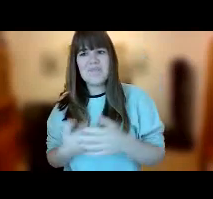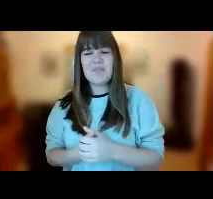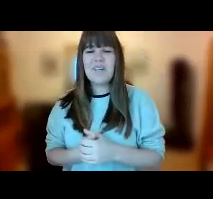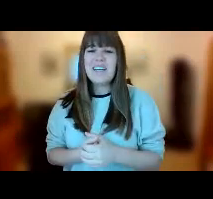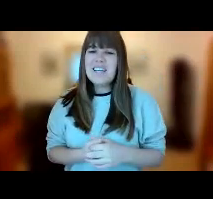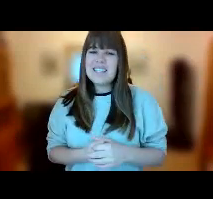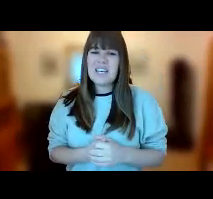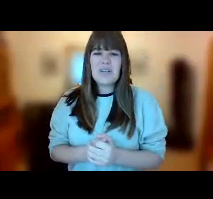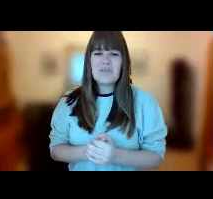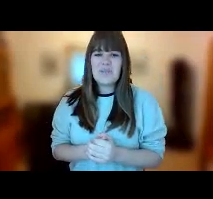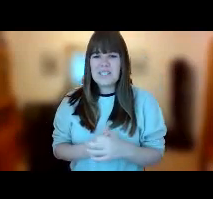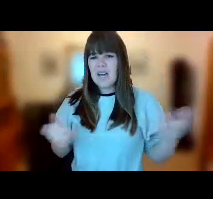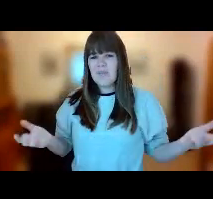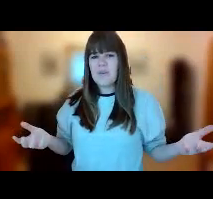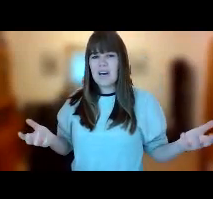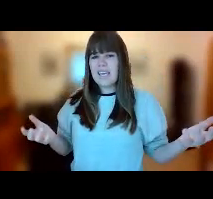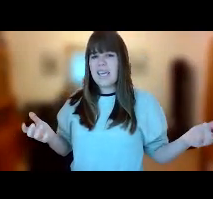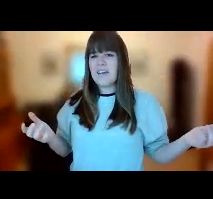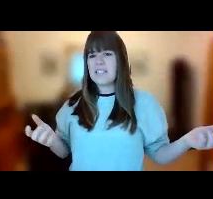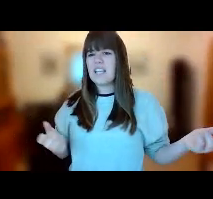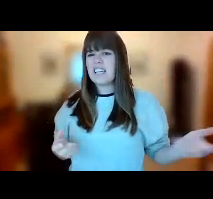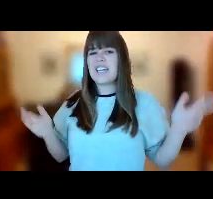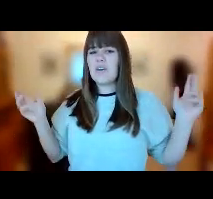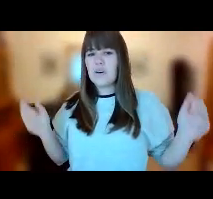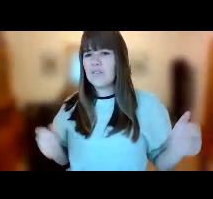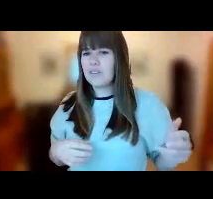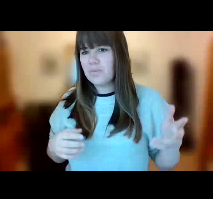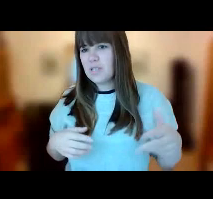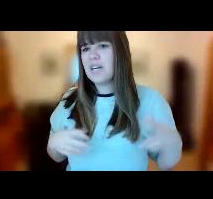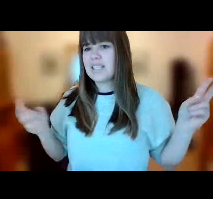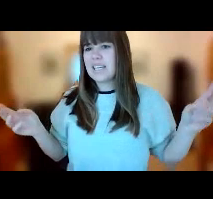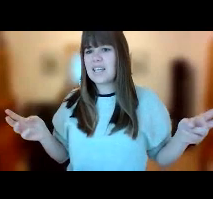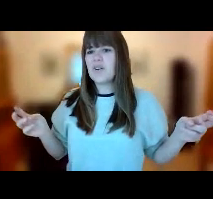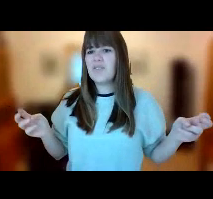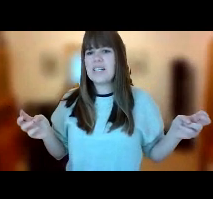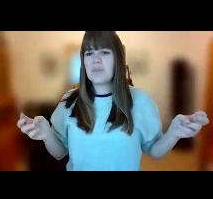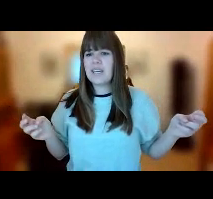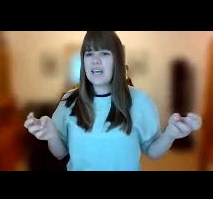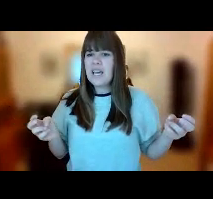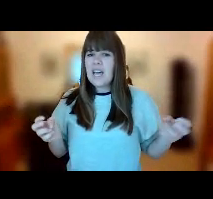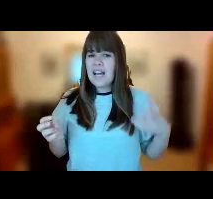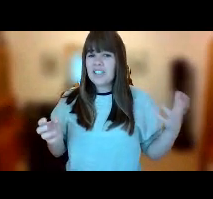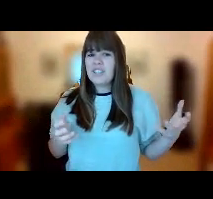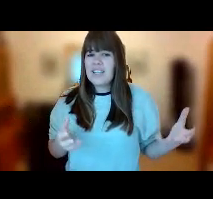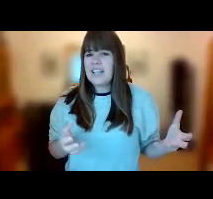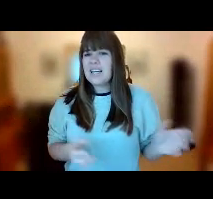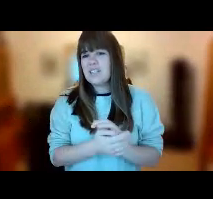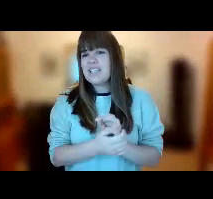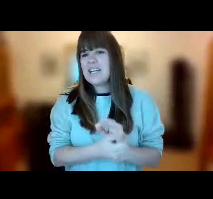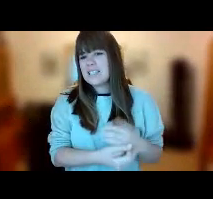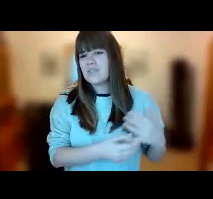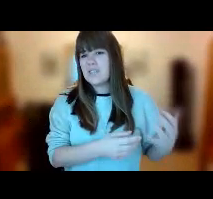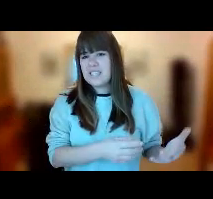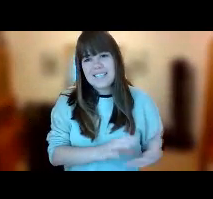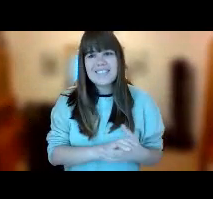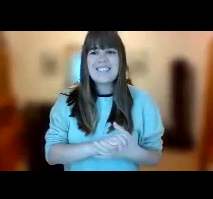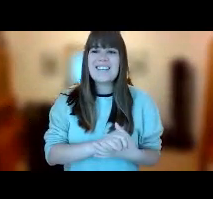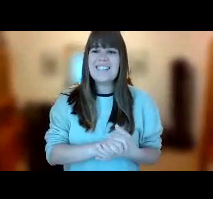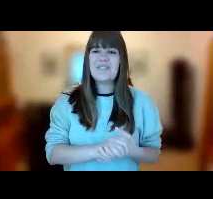for example? So one term that we might hear is like kicking off. Oh, this person kicked off last week. And actually that then has really